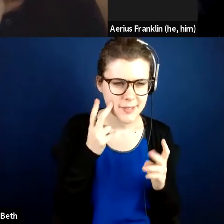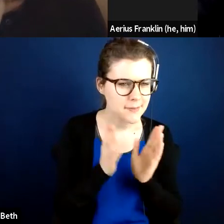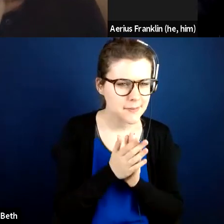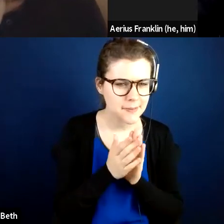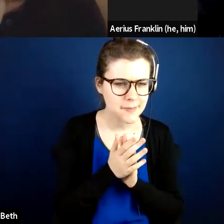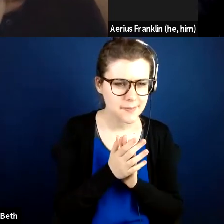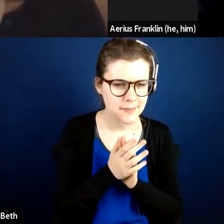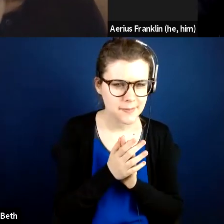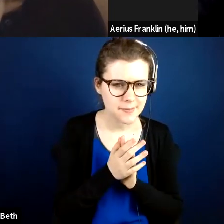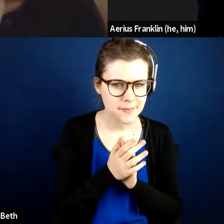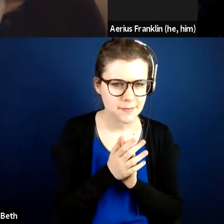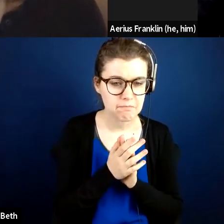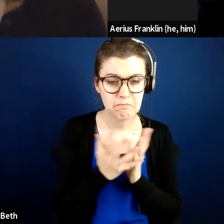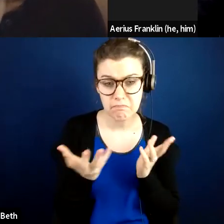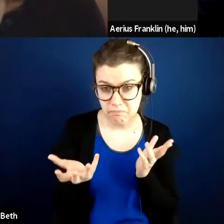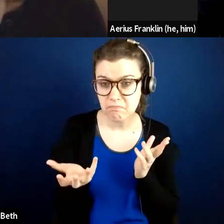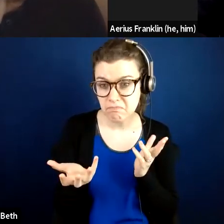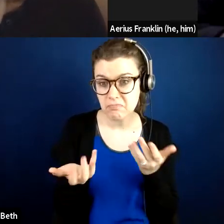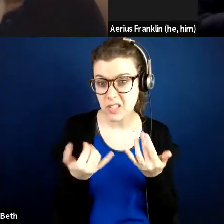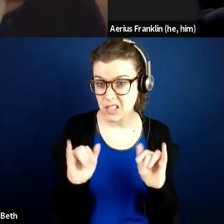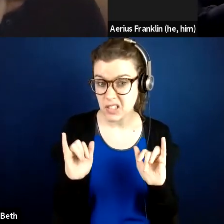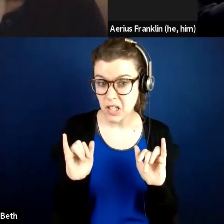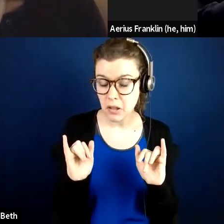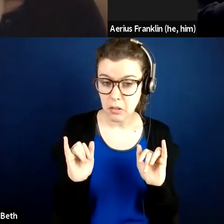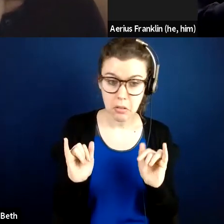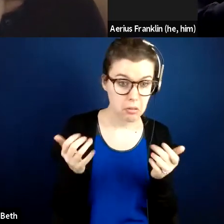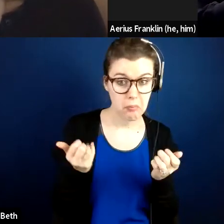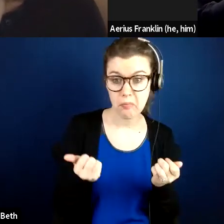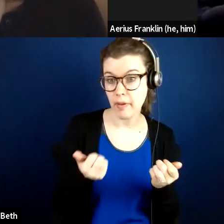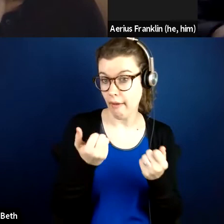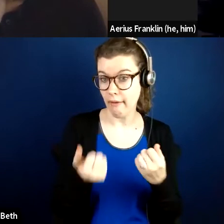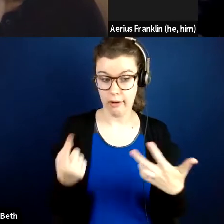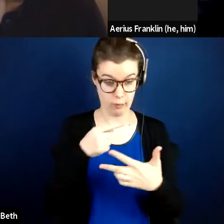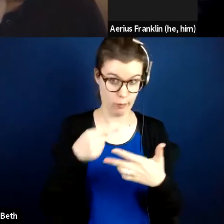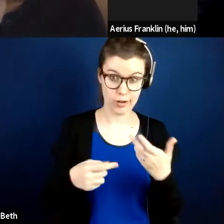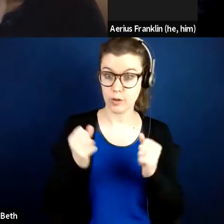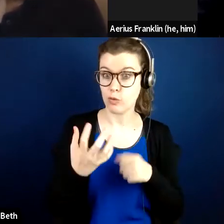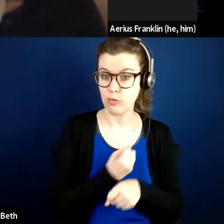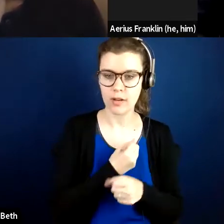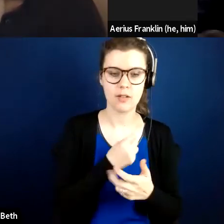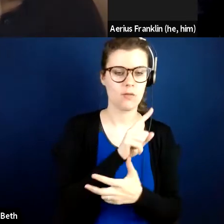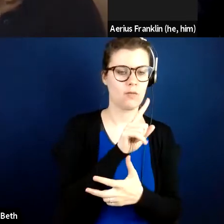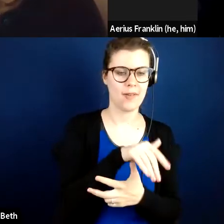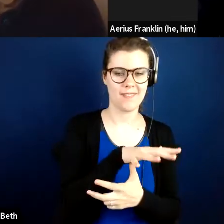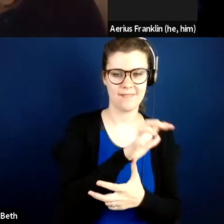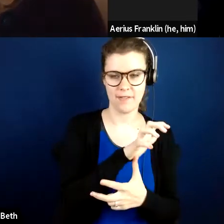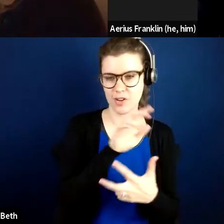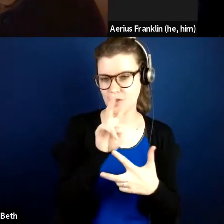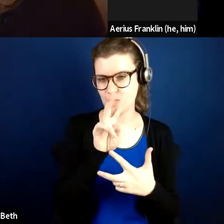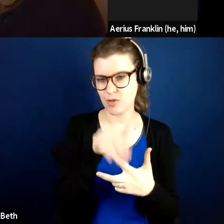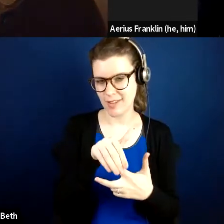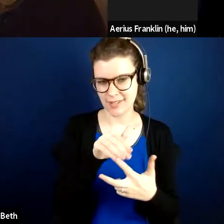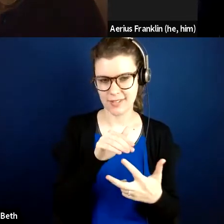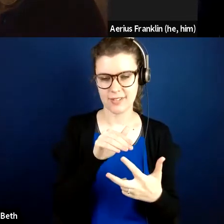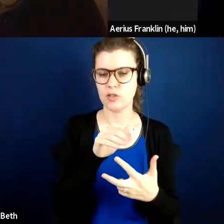right, so it's anything can be in the running. Arias has 1,500, Kimberly 22, and